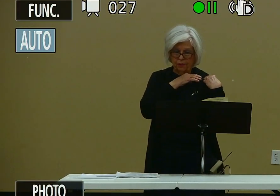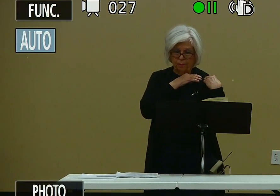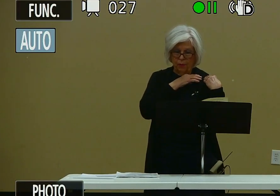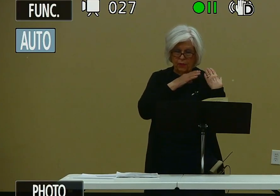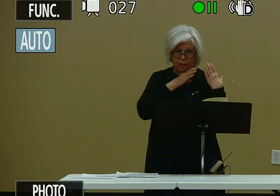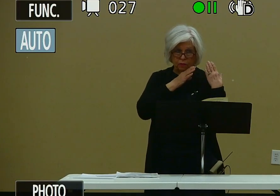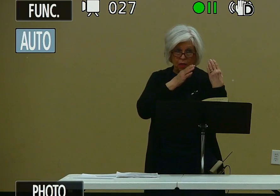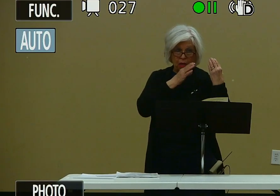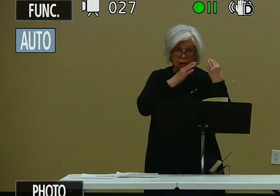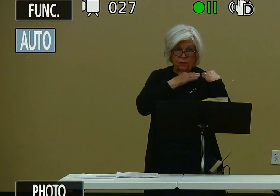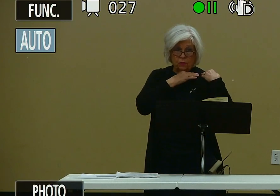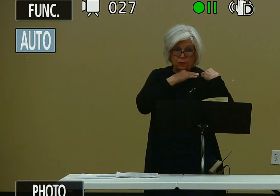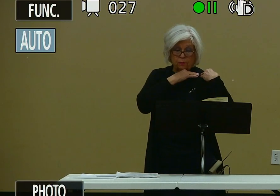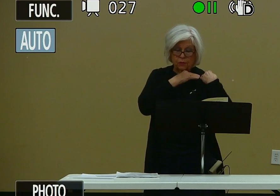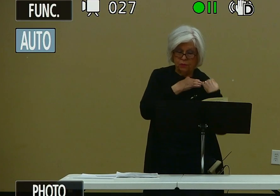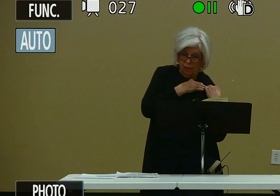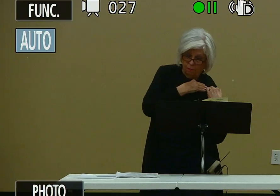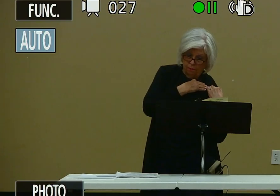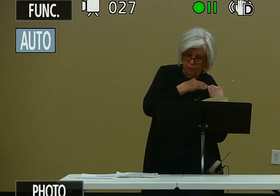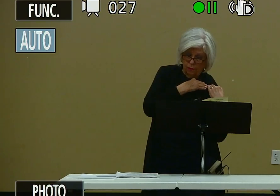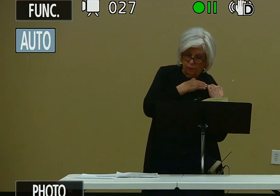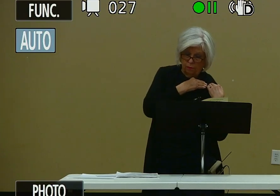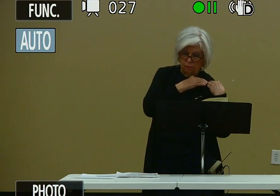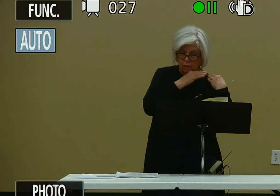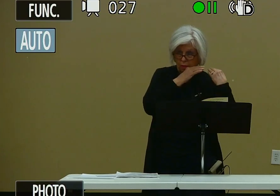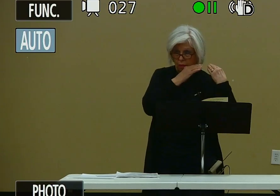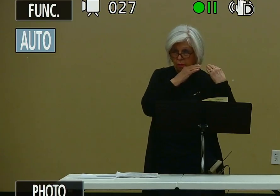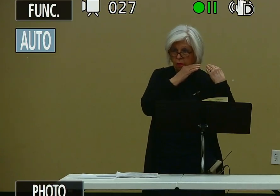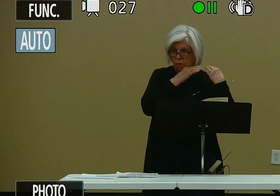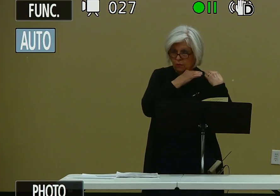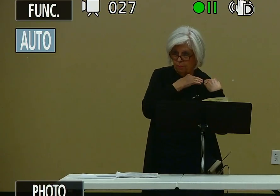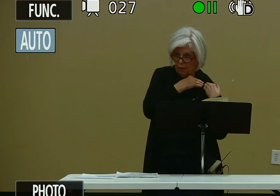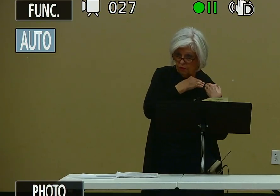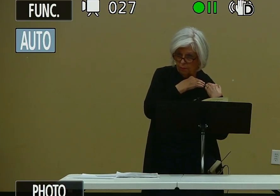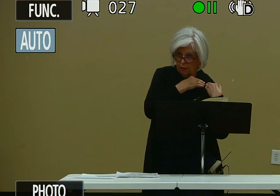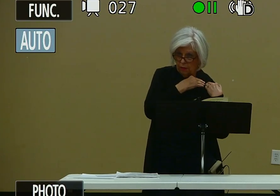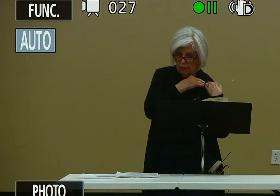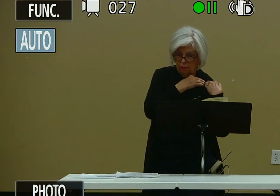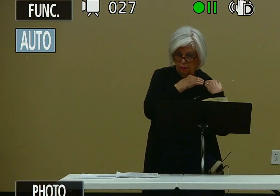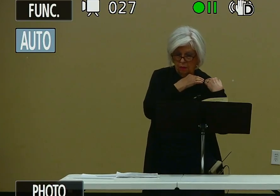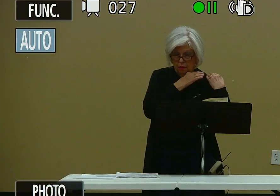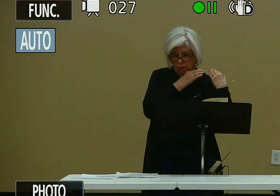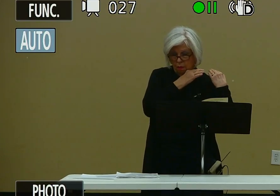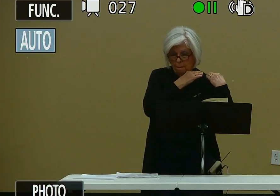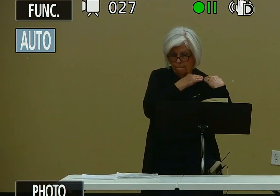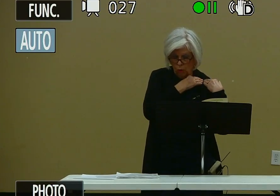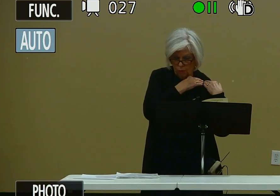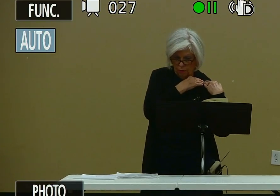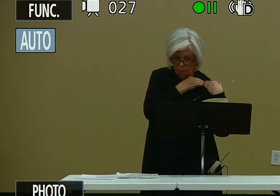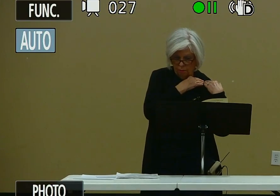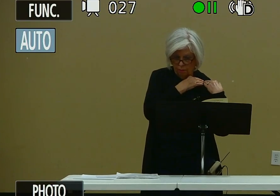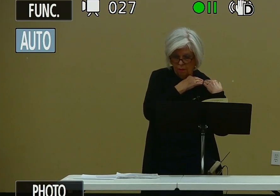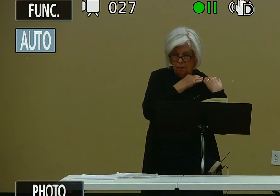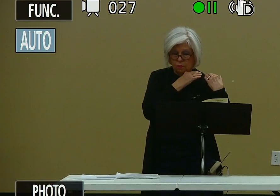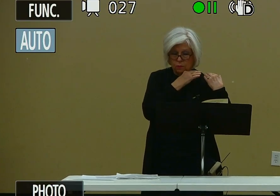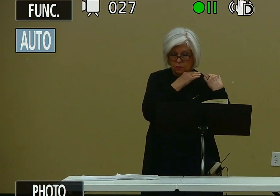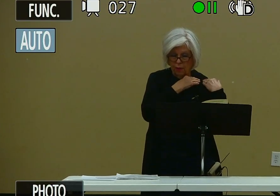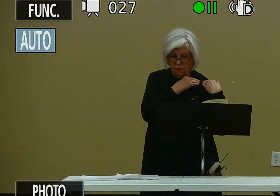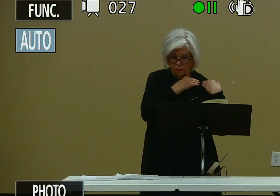both hands and you're going to push down. Burden. Responsibility. Burden.